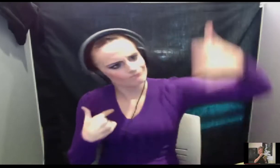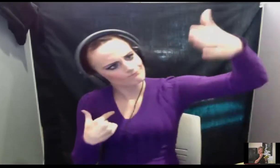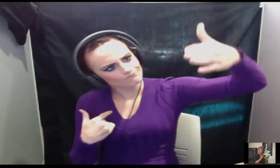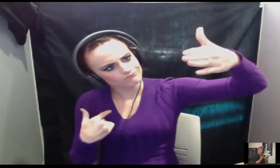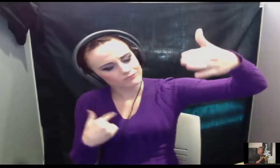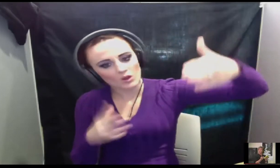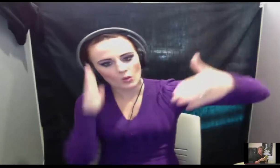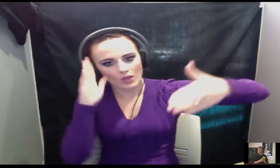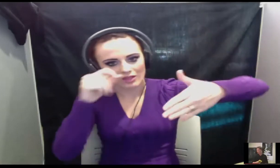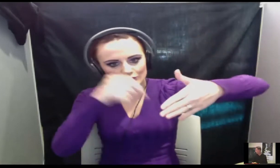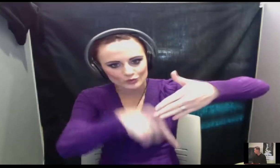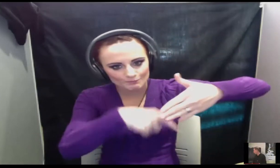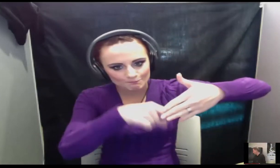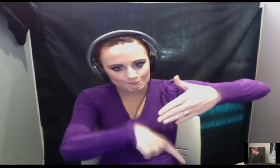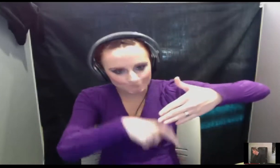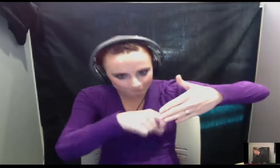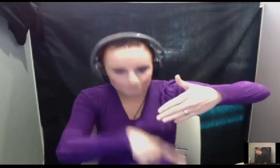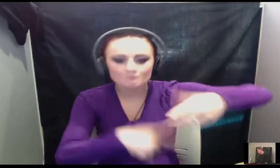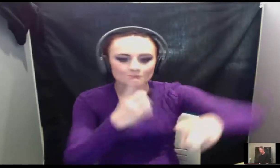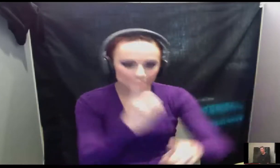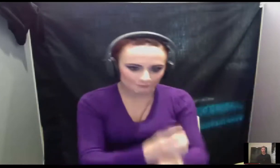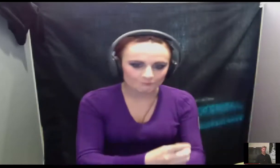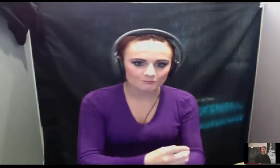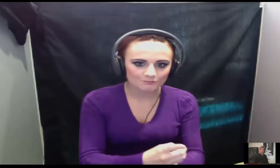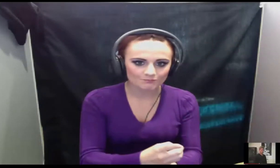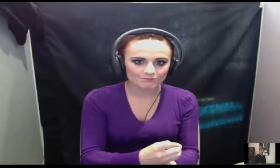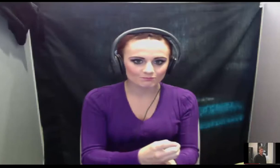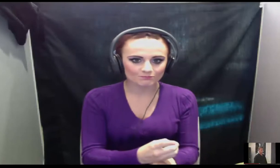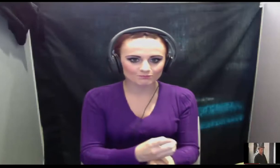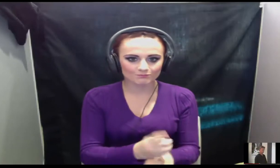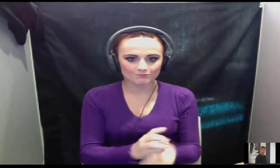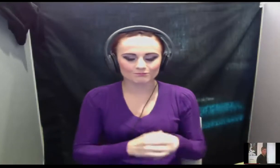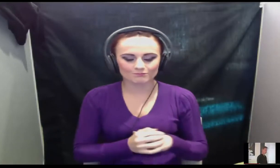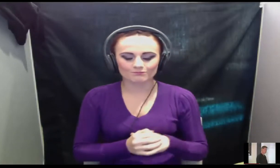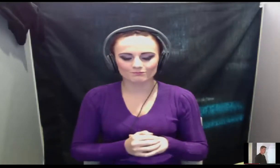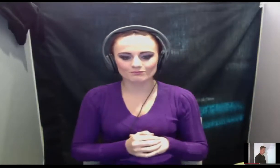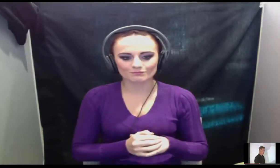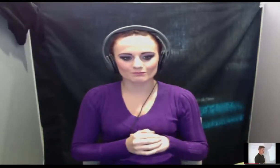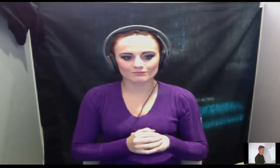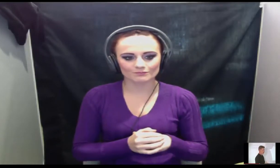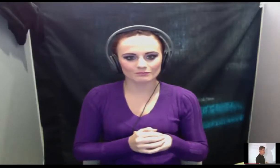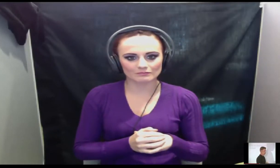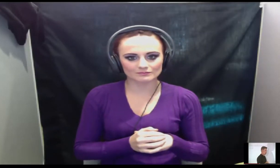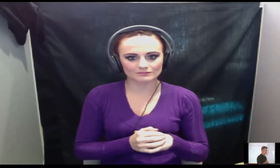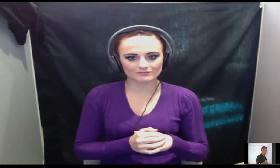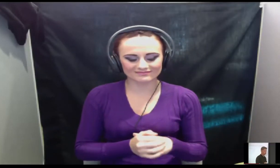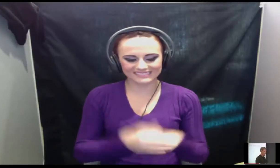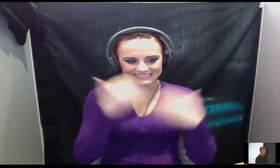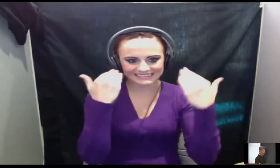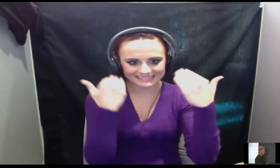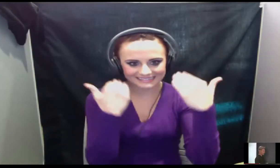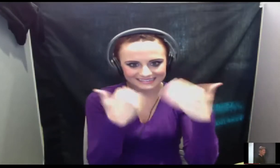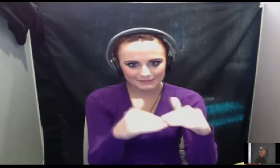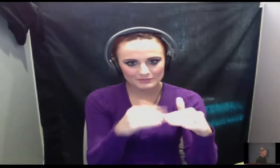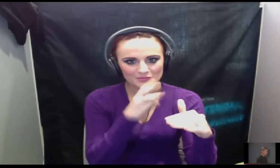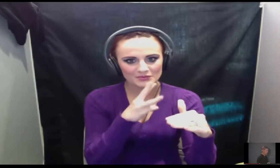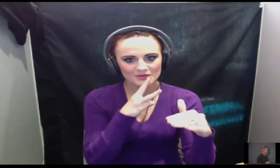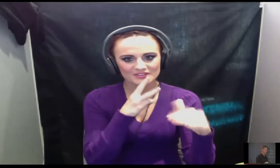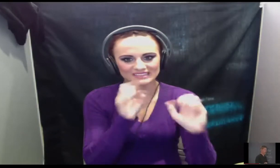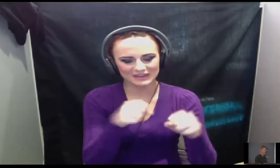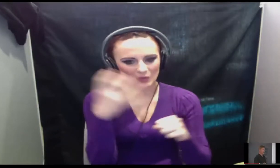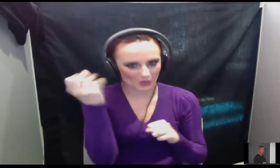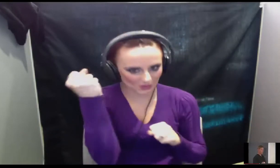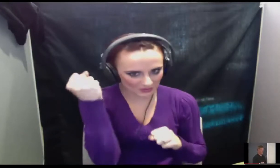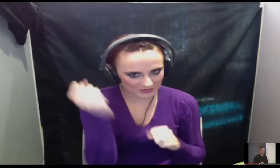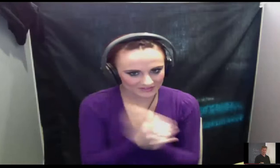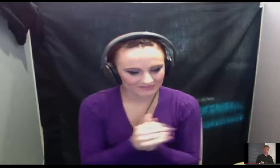it's only holding a certain amount of water, and eventually it's going to start giving some of that off. Other things you can describe as being saturated.